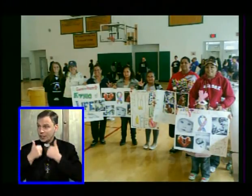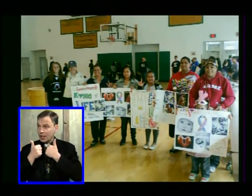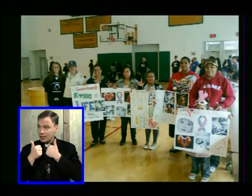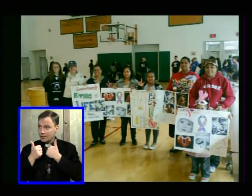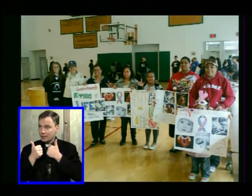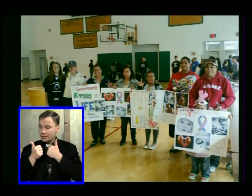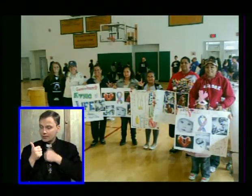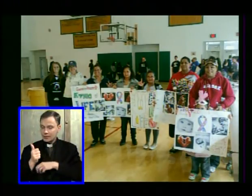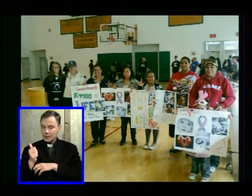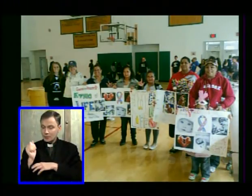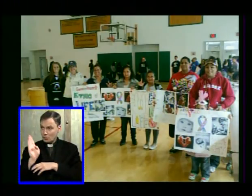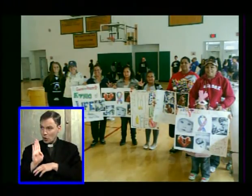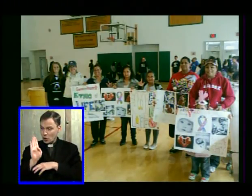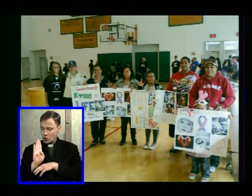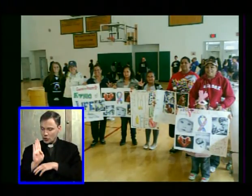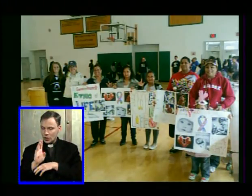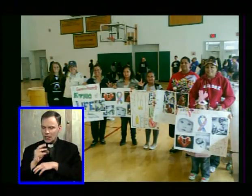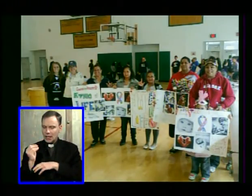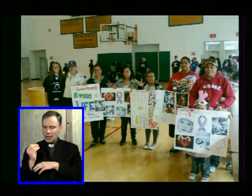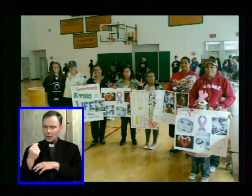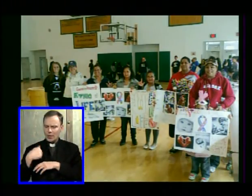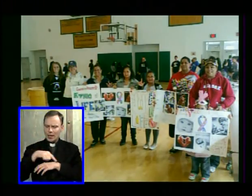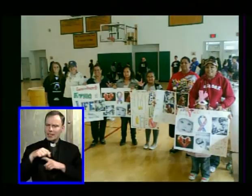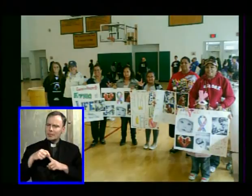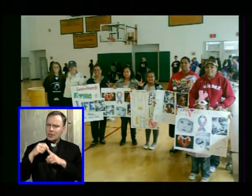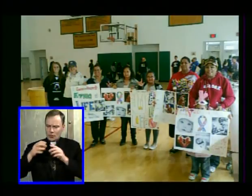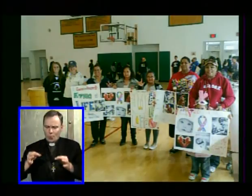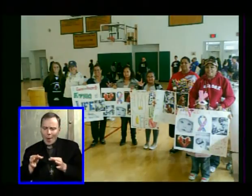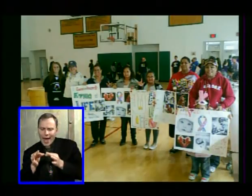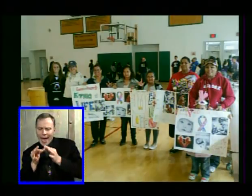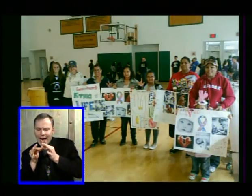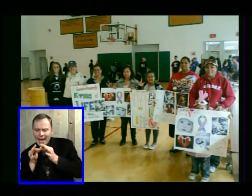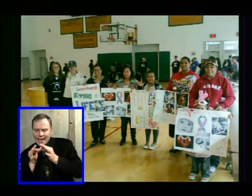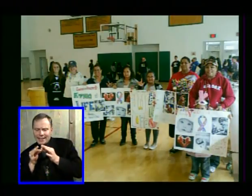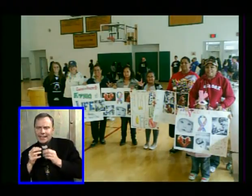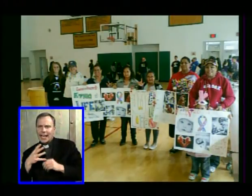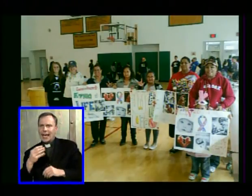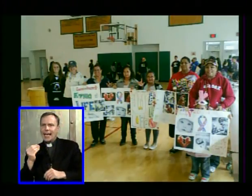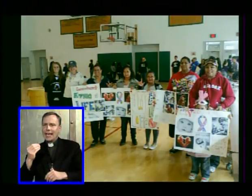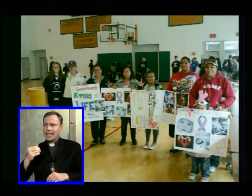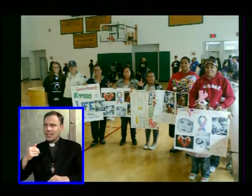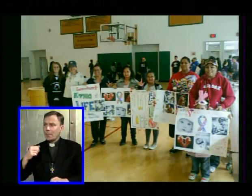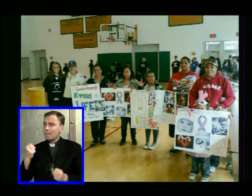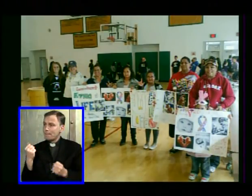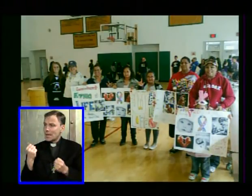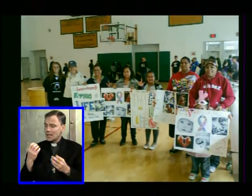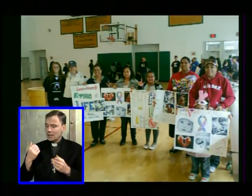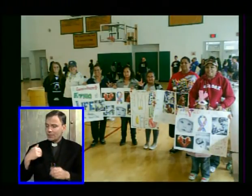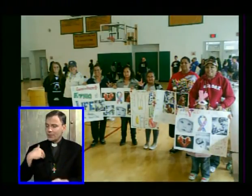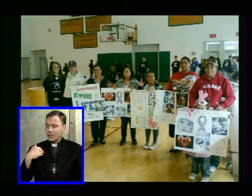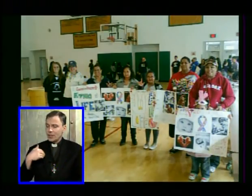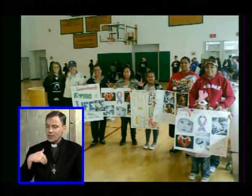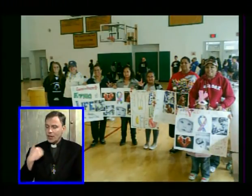for we had the annual March for Life happening. We had a special mass